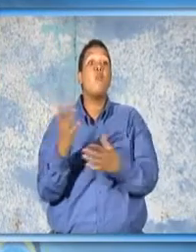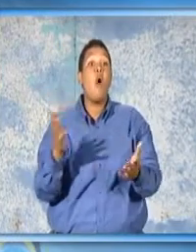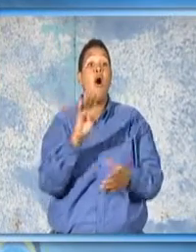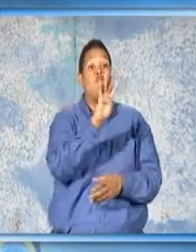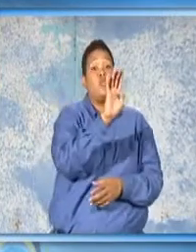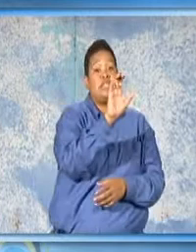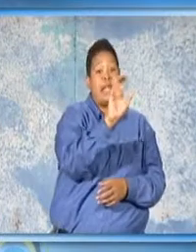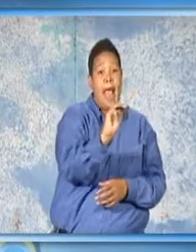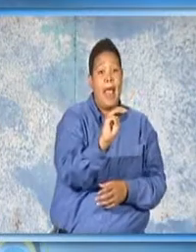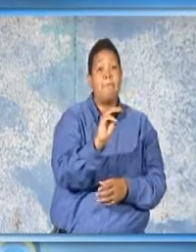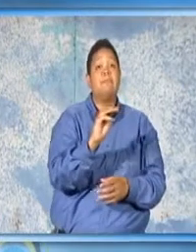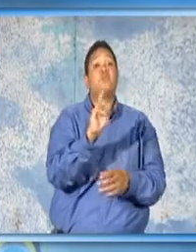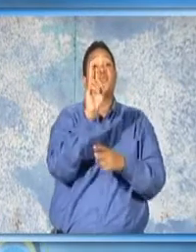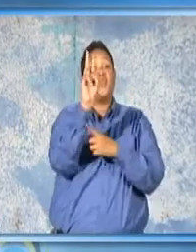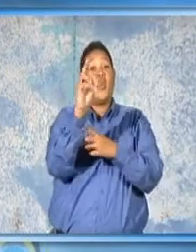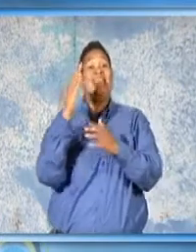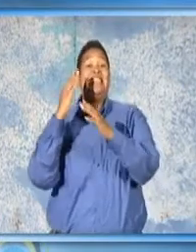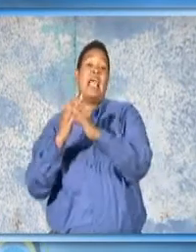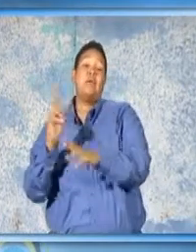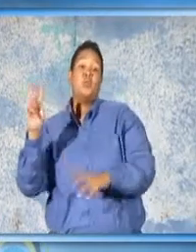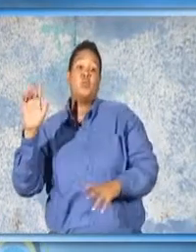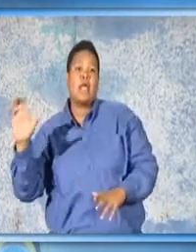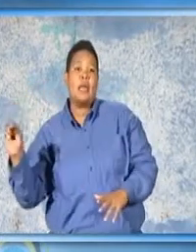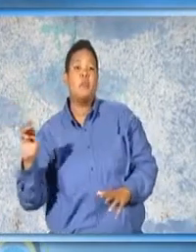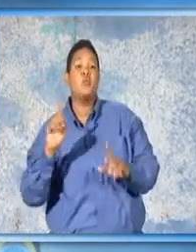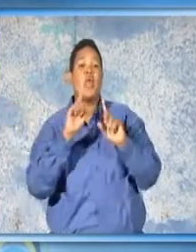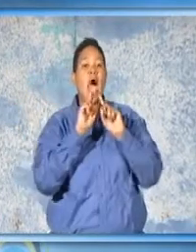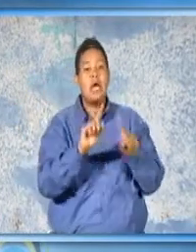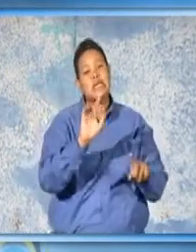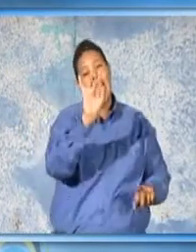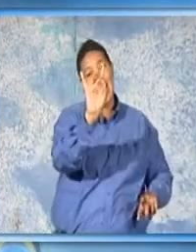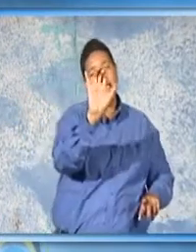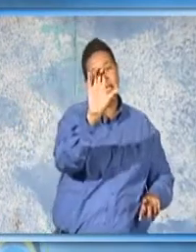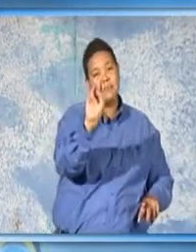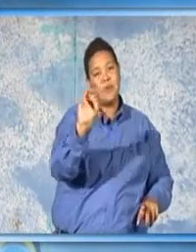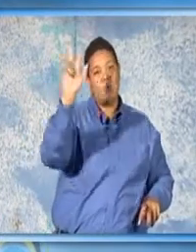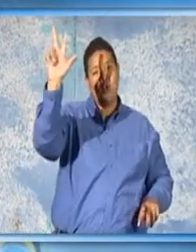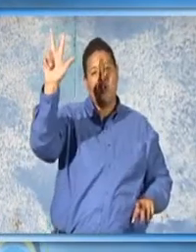centimeters squared times 2 centimeters, which is 8 centimeters cubed.